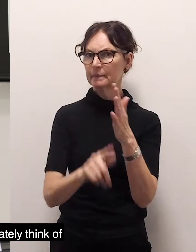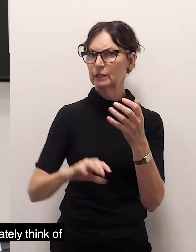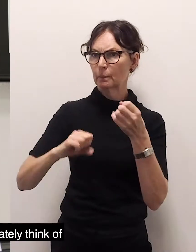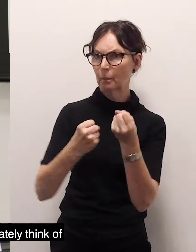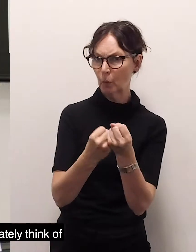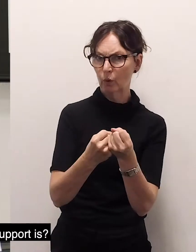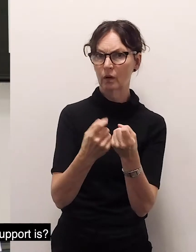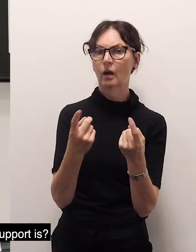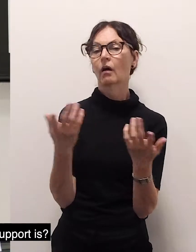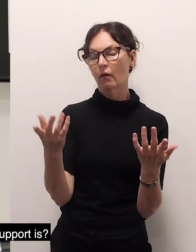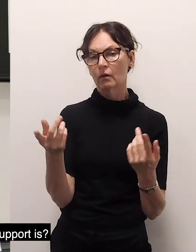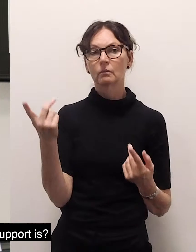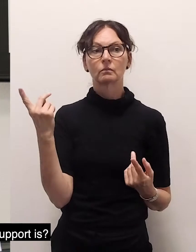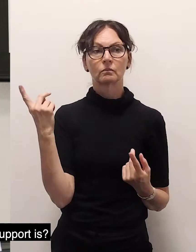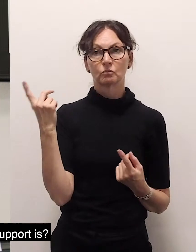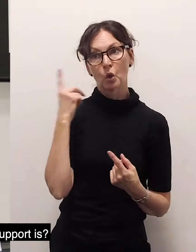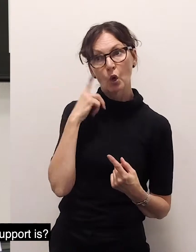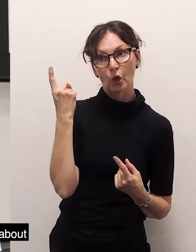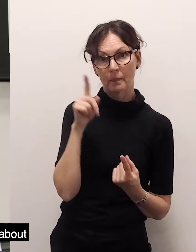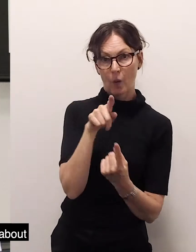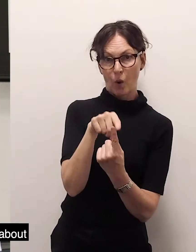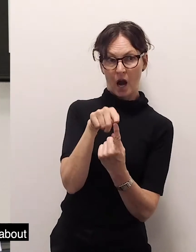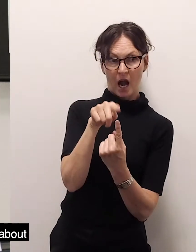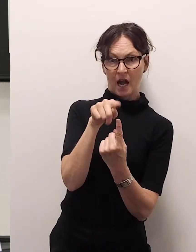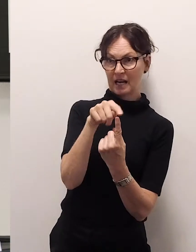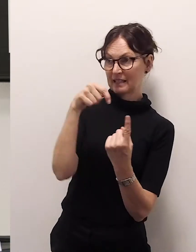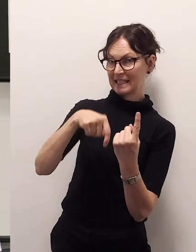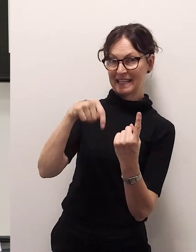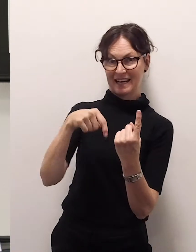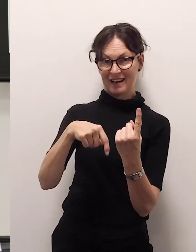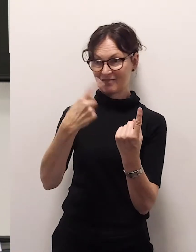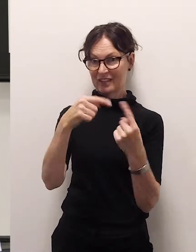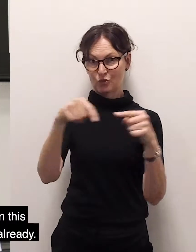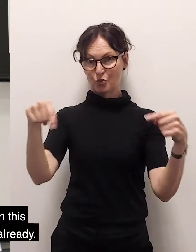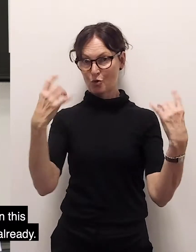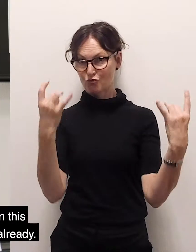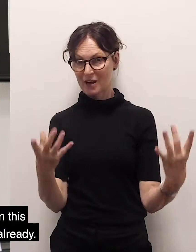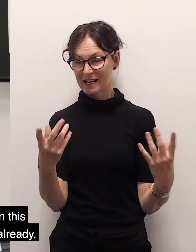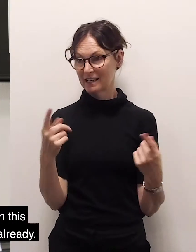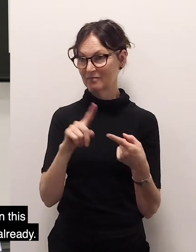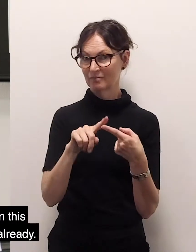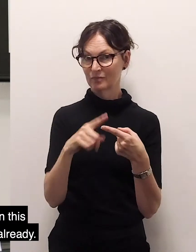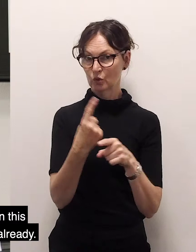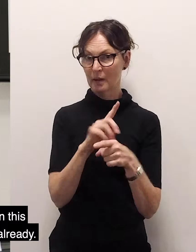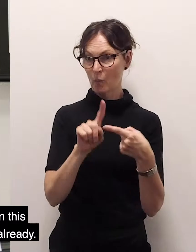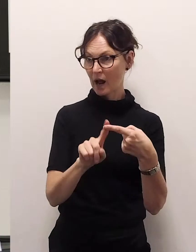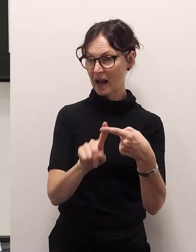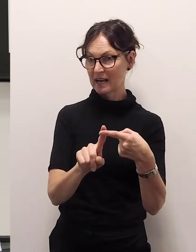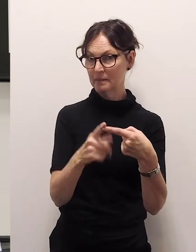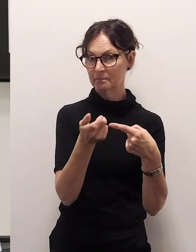you can immediately think of what a disability support is? We've heard about one of them in this room at least